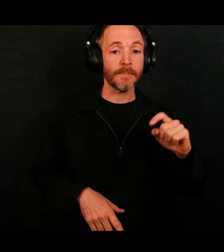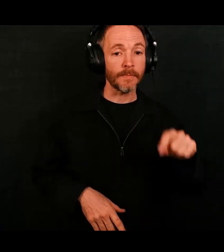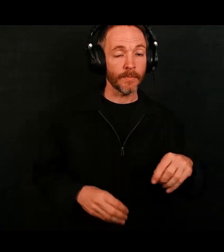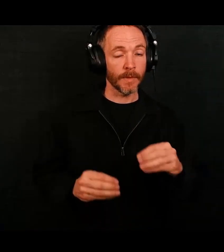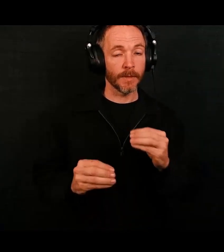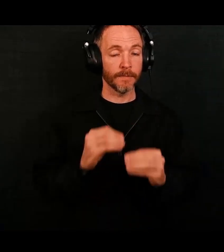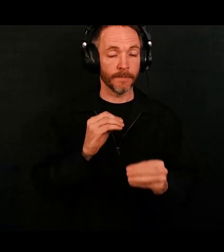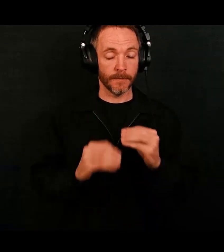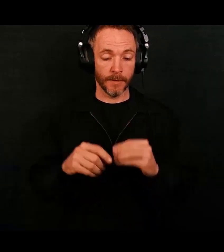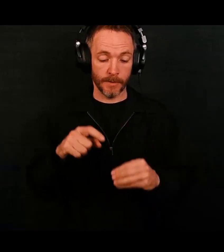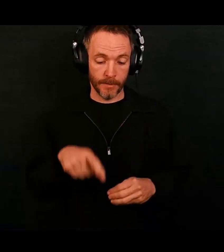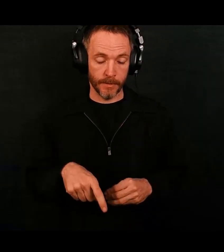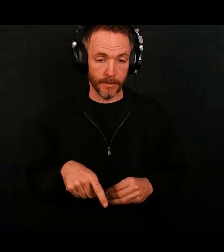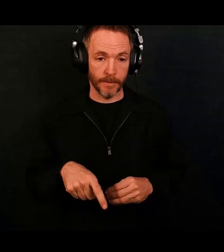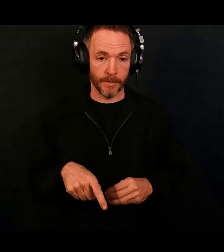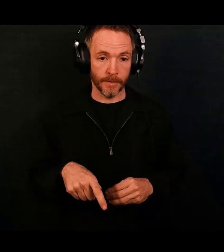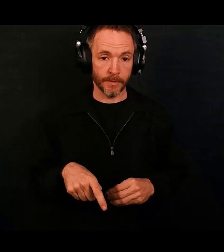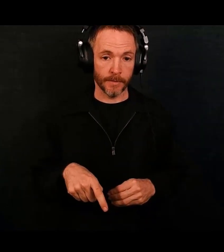this.